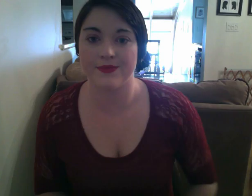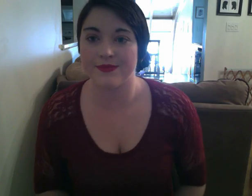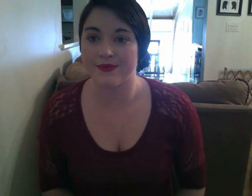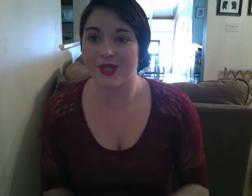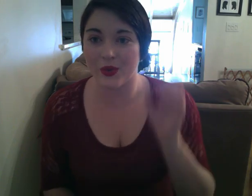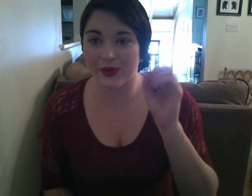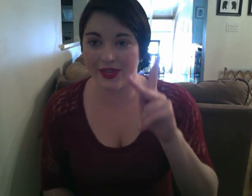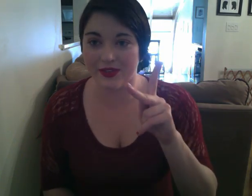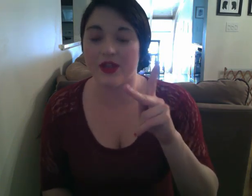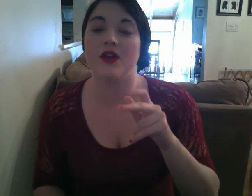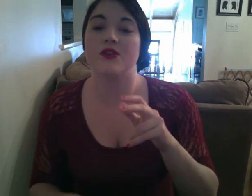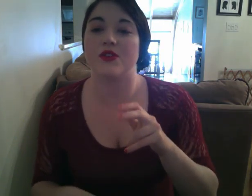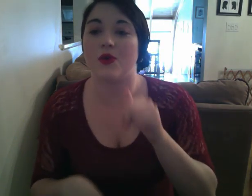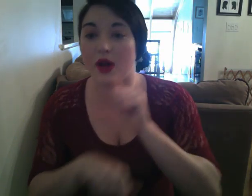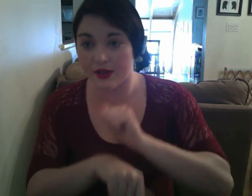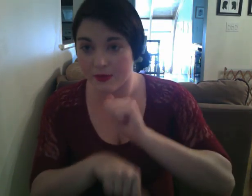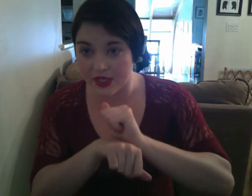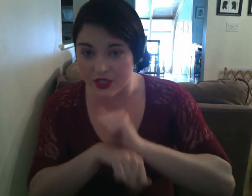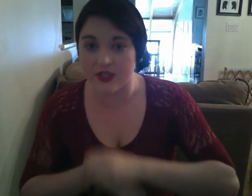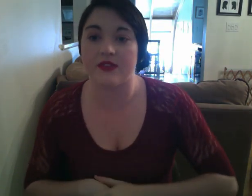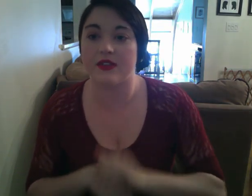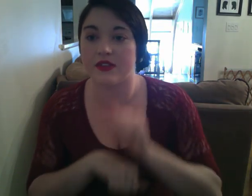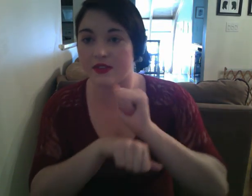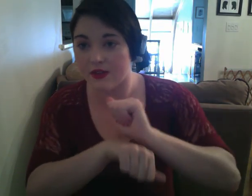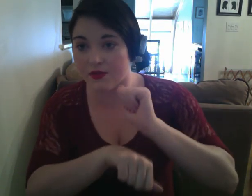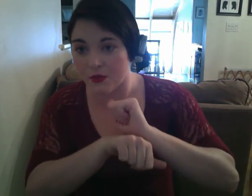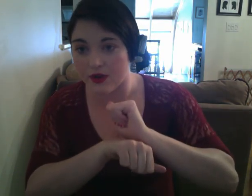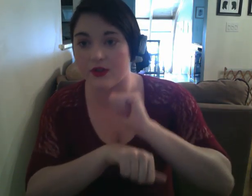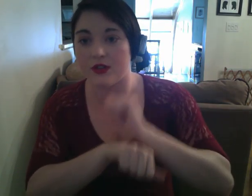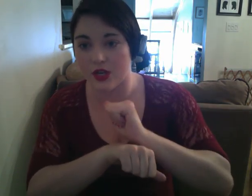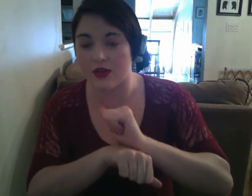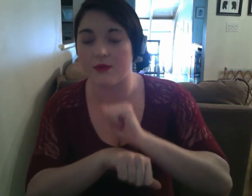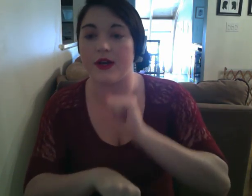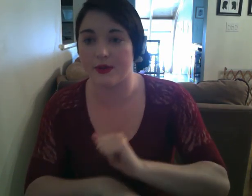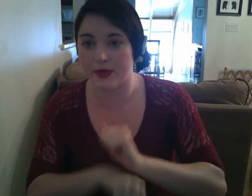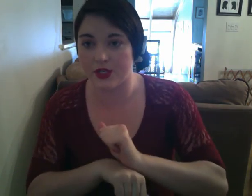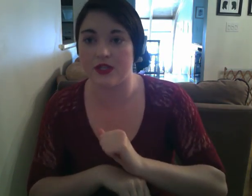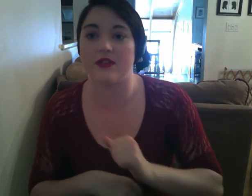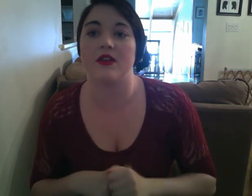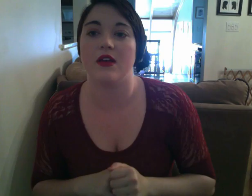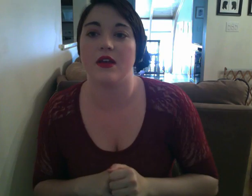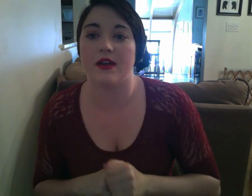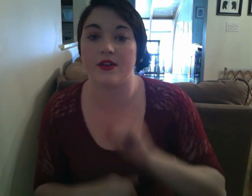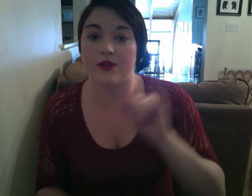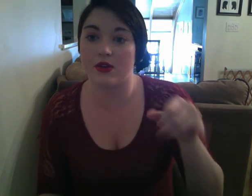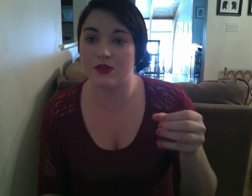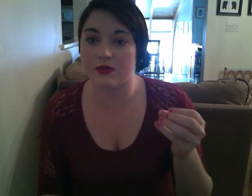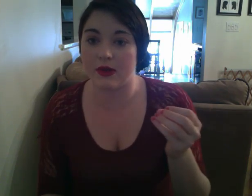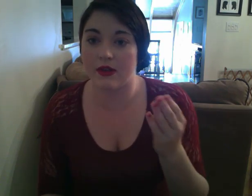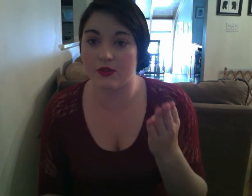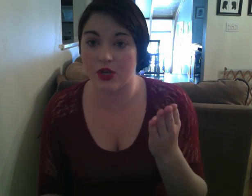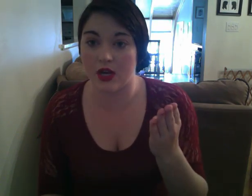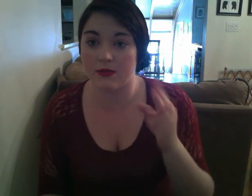Okay, so occupations, this is time for work, job, occupations. You can also spell out job,